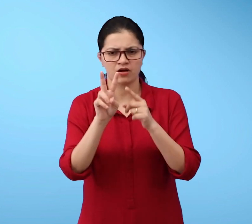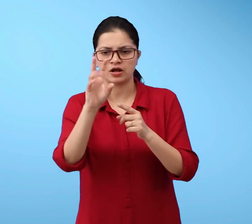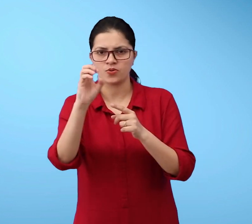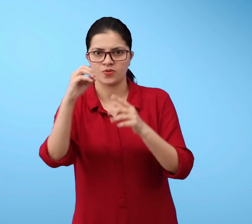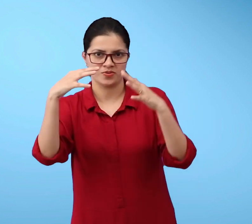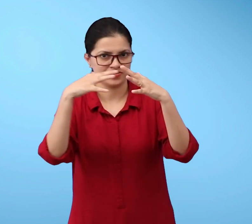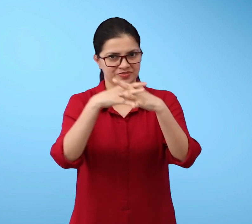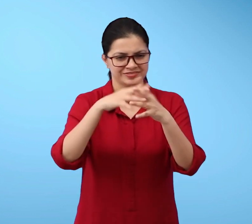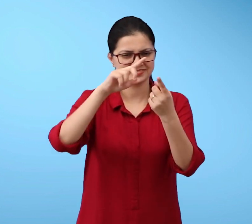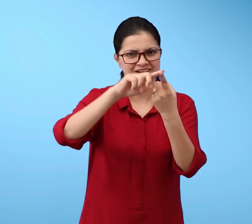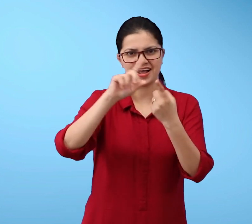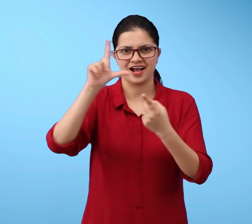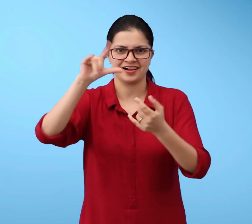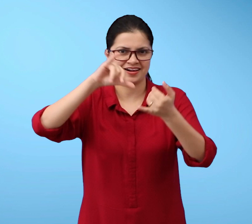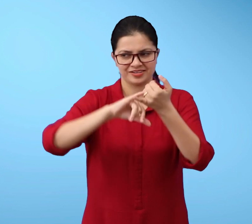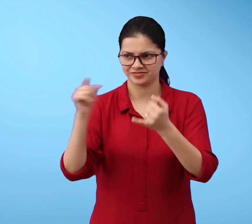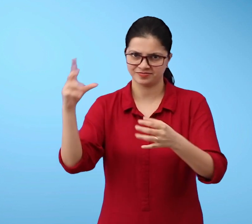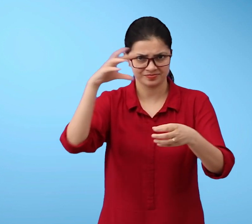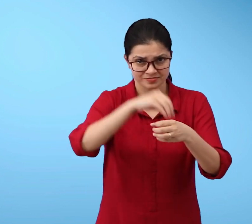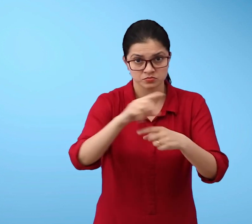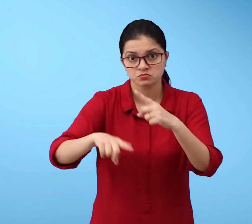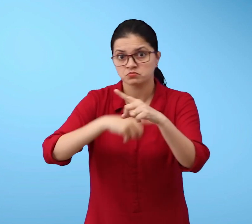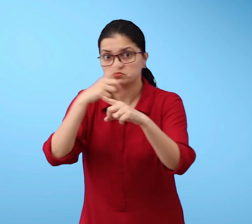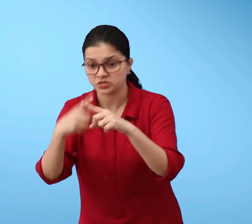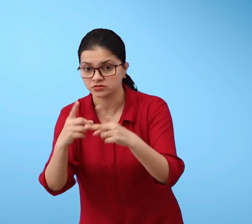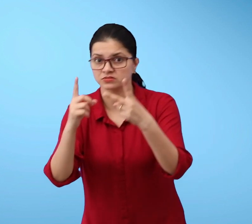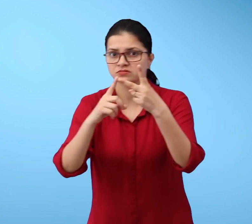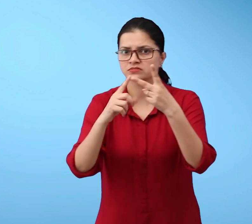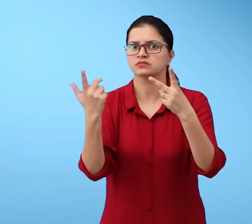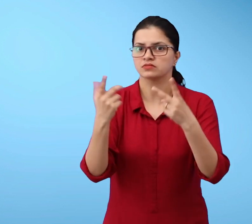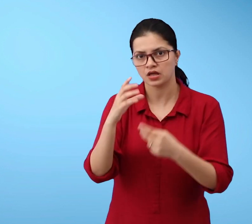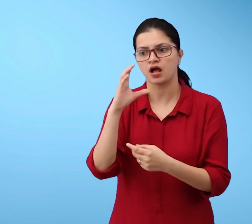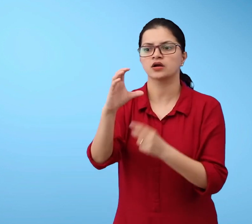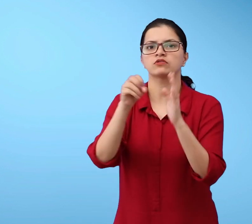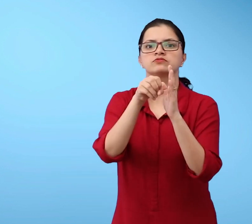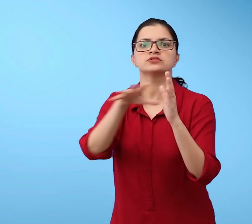He arranged the vowels and consonants in a special order.